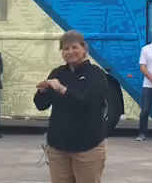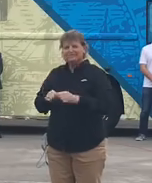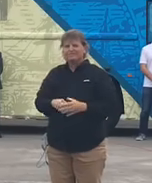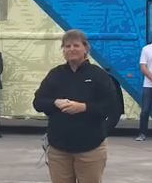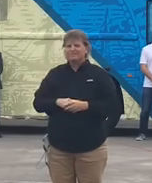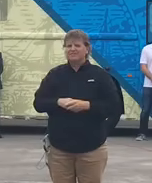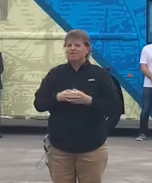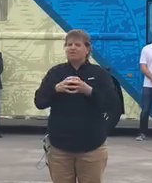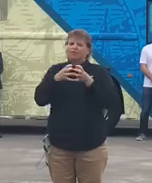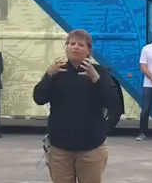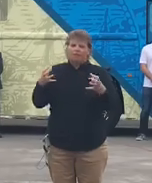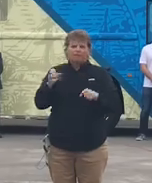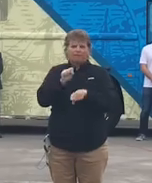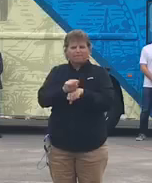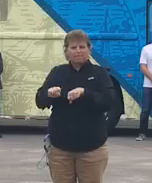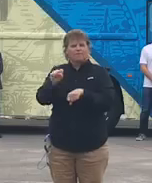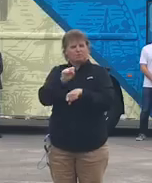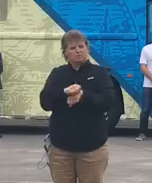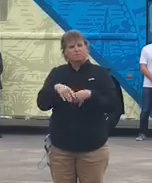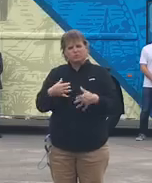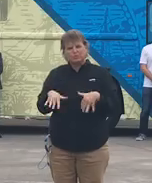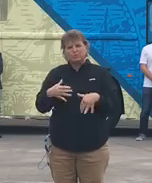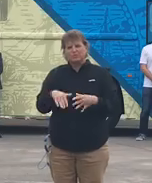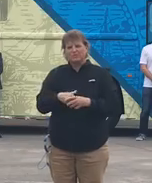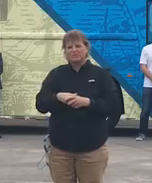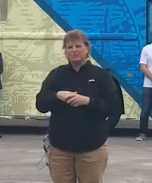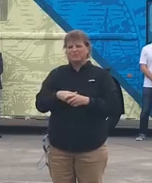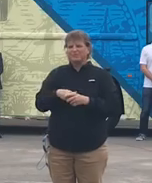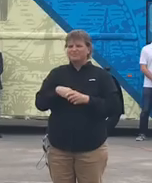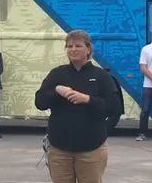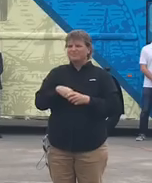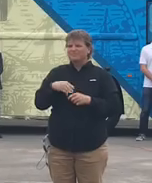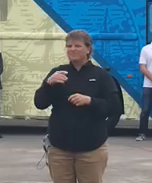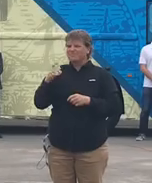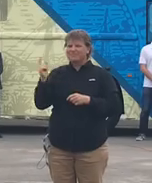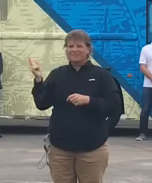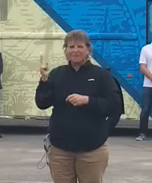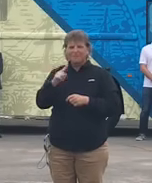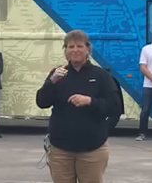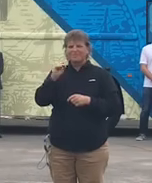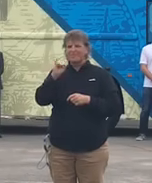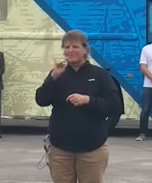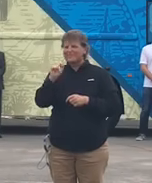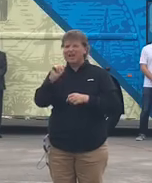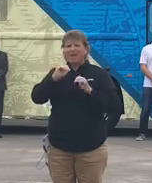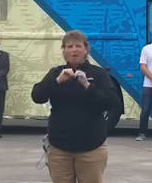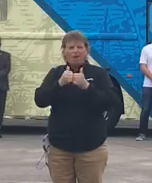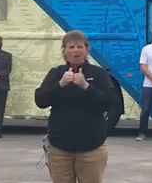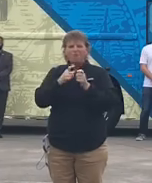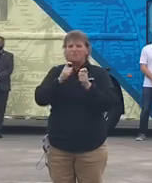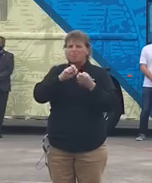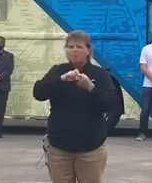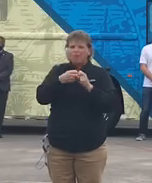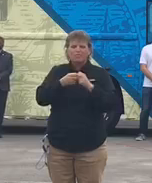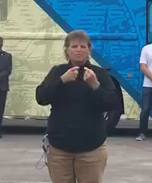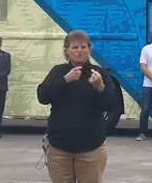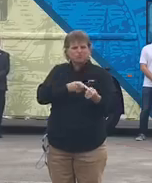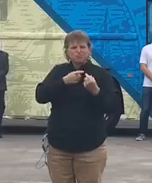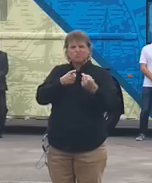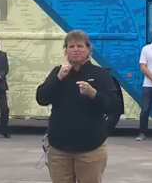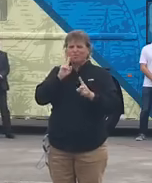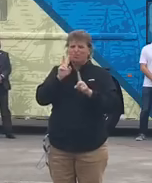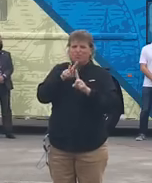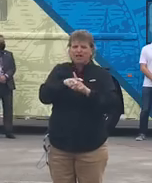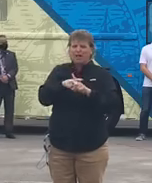said they were having problems. We have the agency go look at those. I will just say a lot of those issues, there's maybe a missing